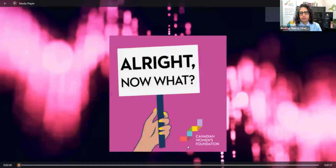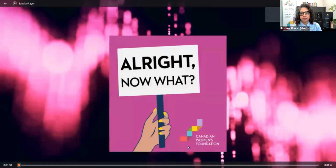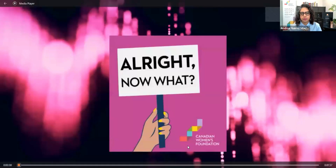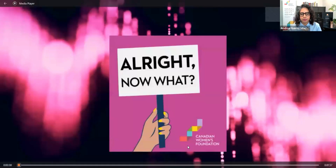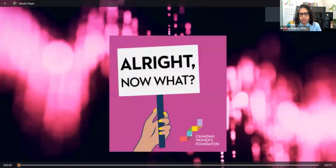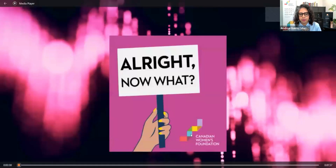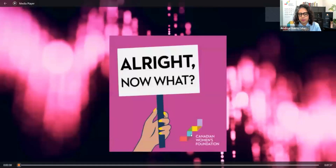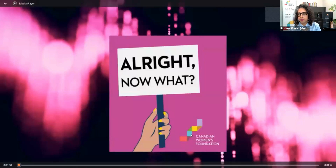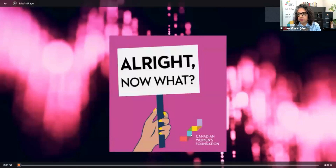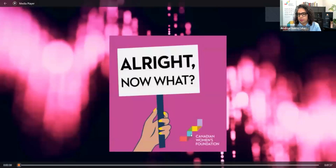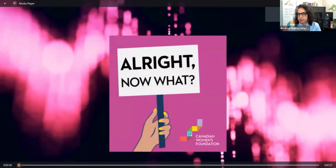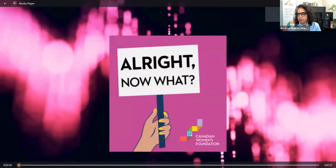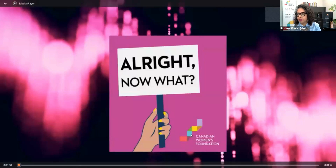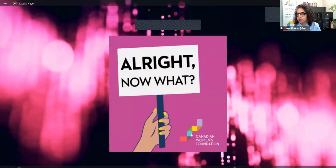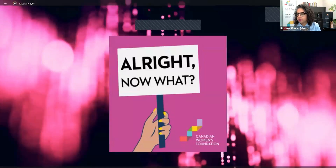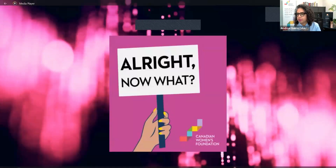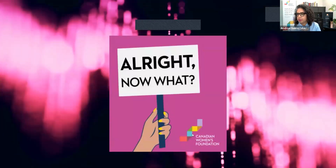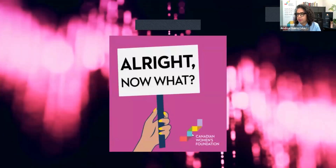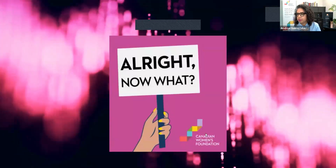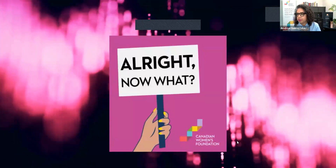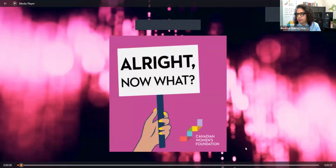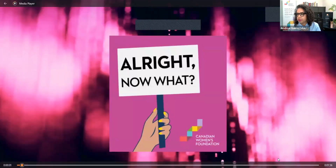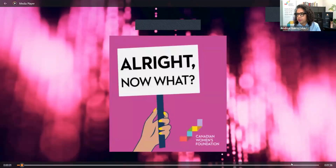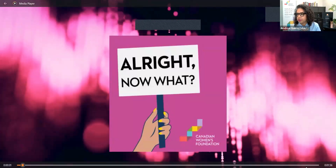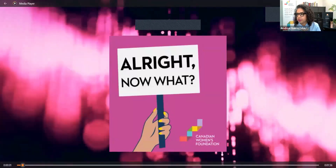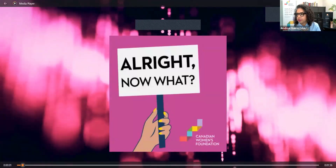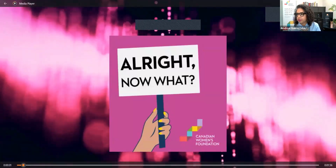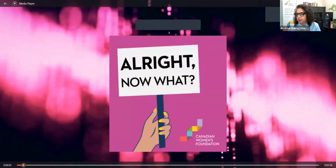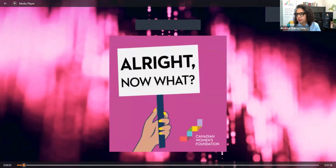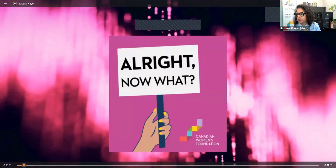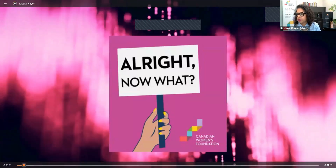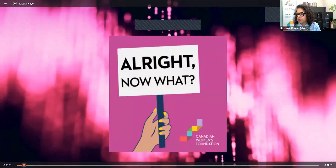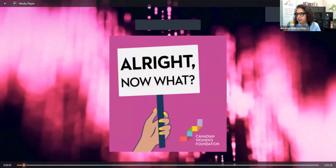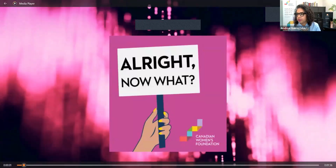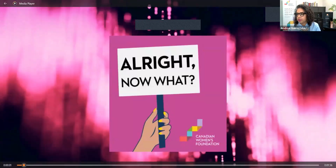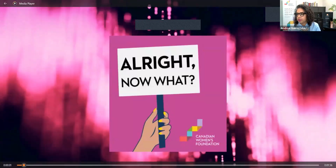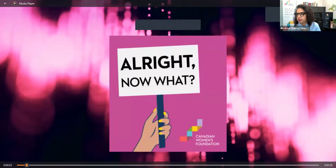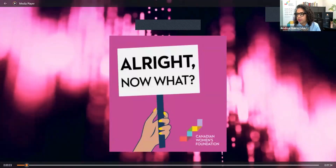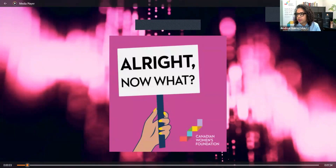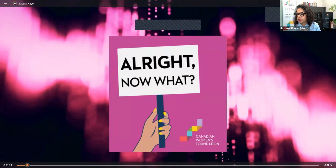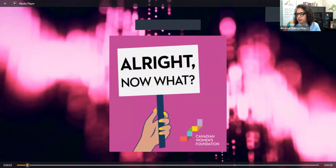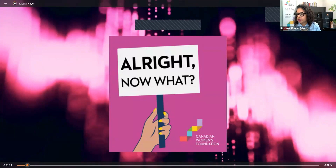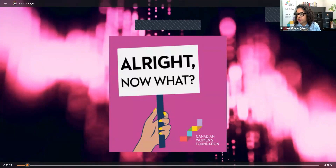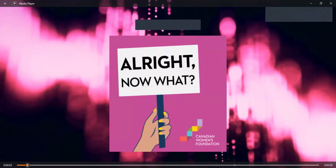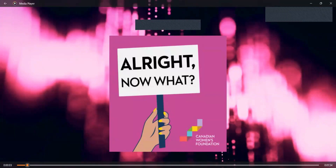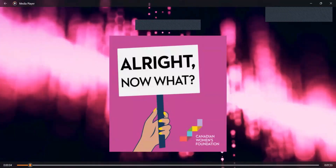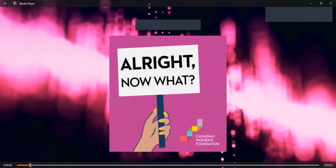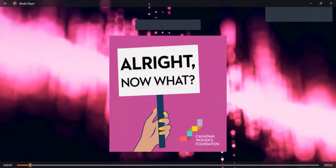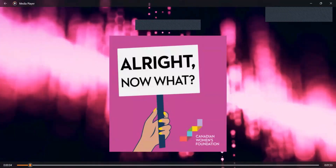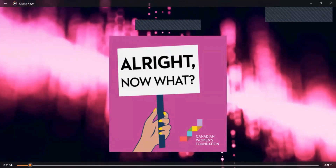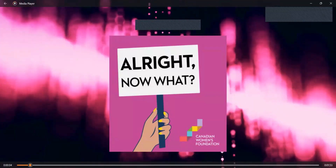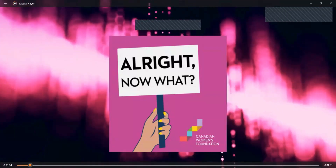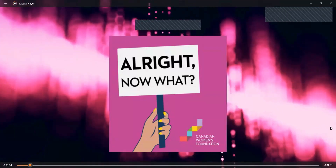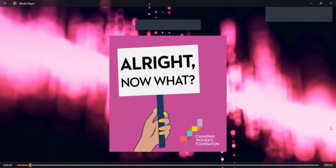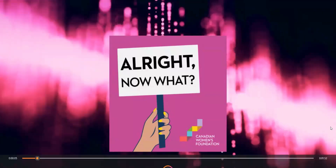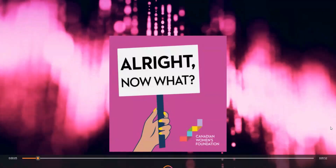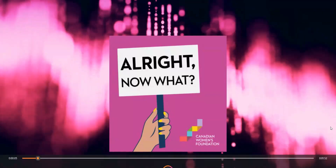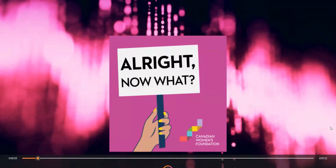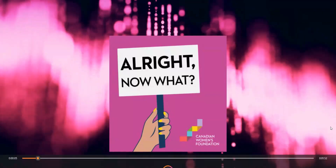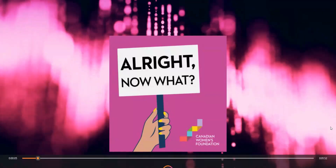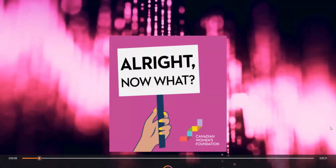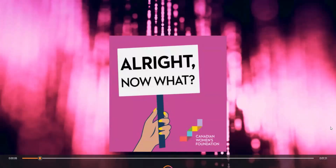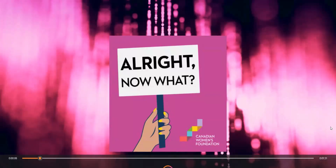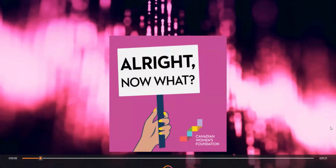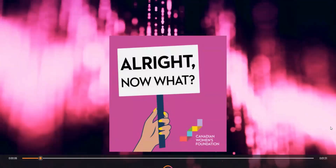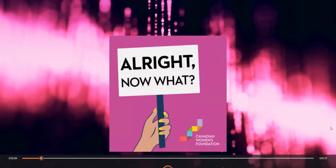relations amoureuses. Regardez cet extrait. Healthy romantic relationship content seems to trigger special backlash on your channels.